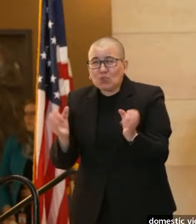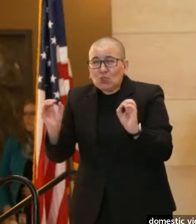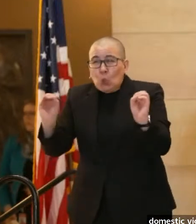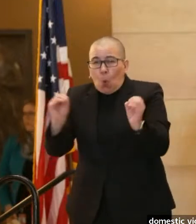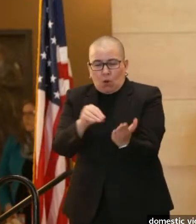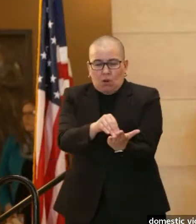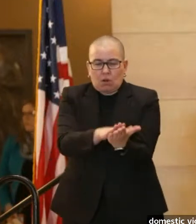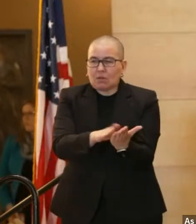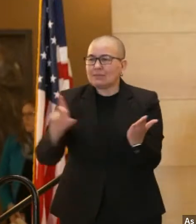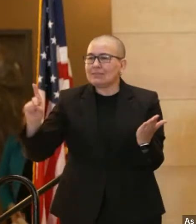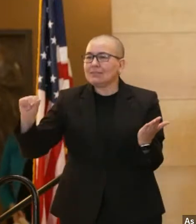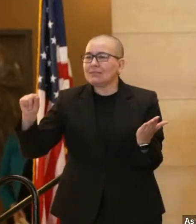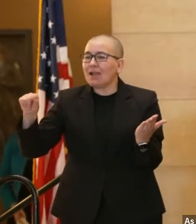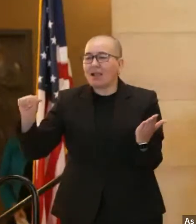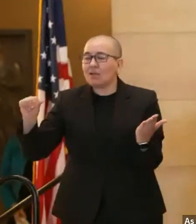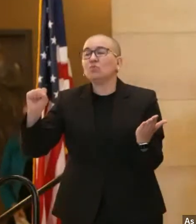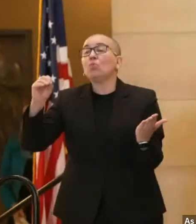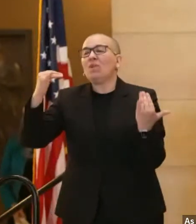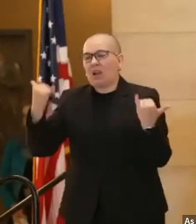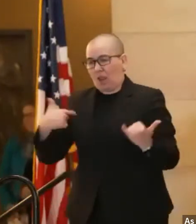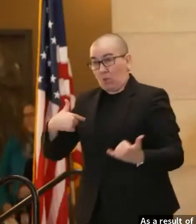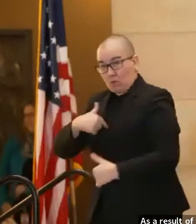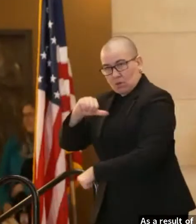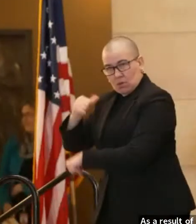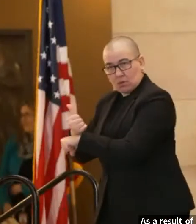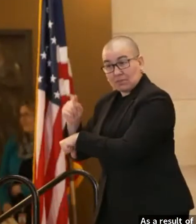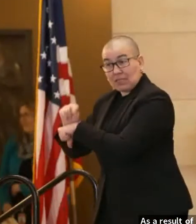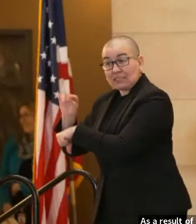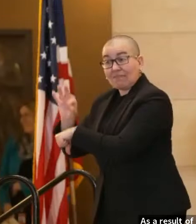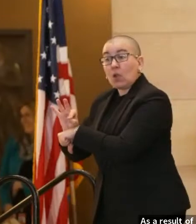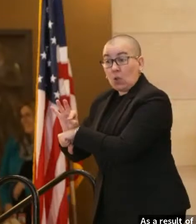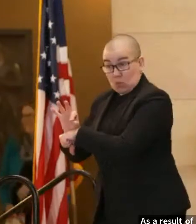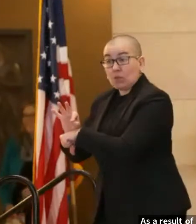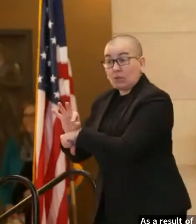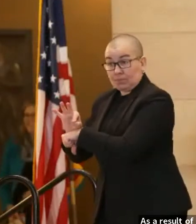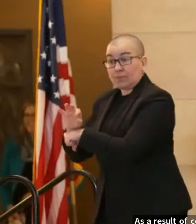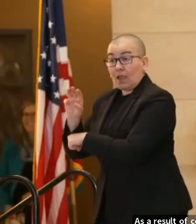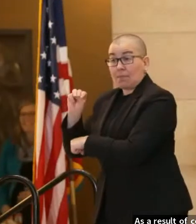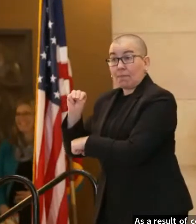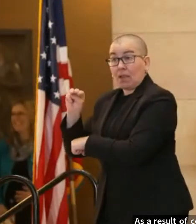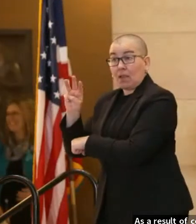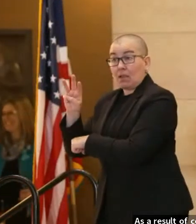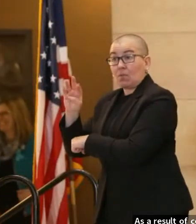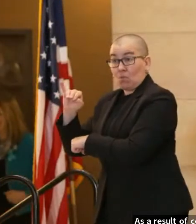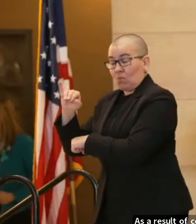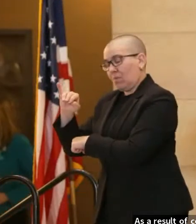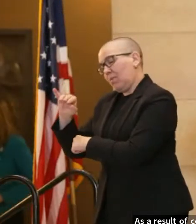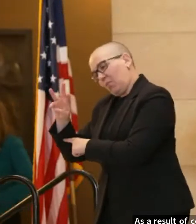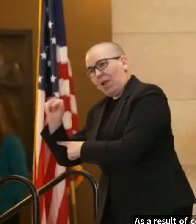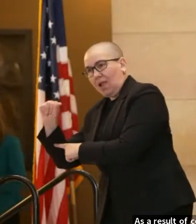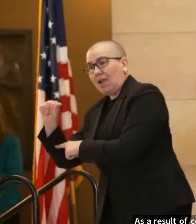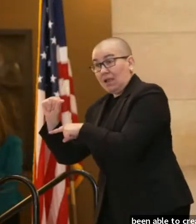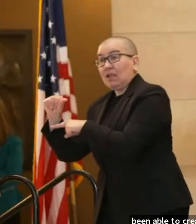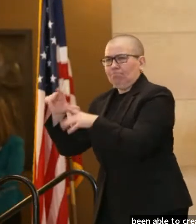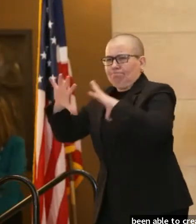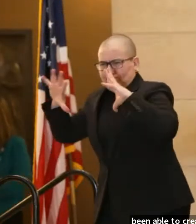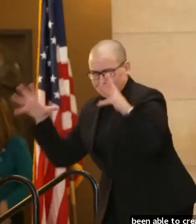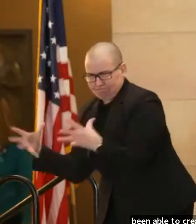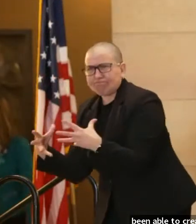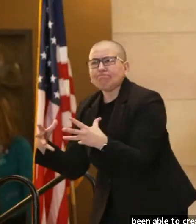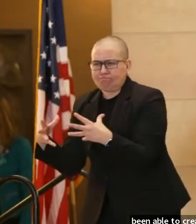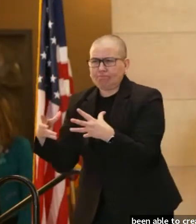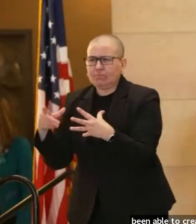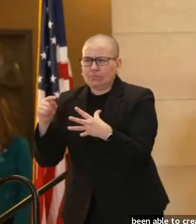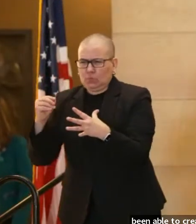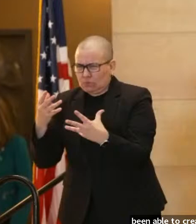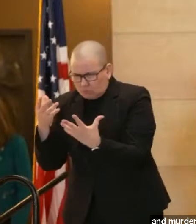task force, we've been able to create the permanent office of the Missing and Murdered Indigenous Relatives,